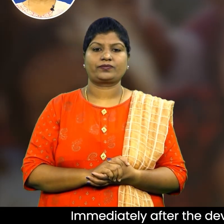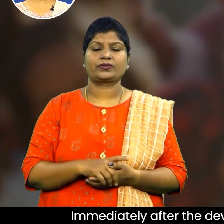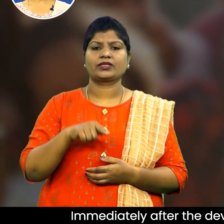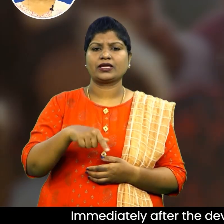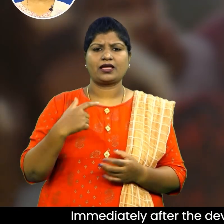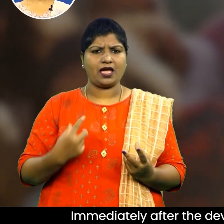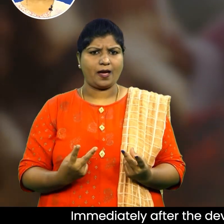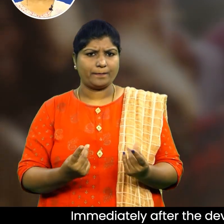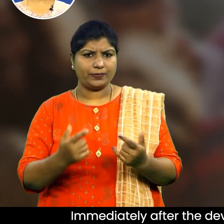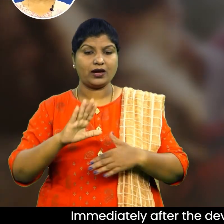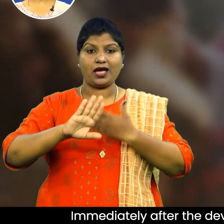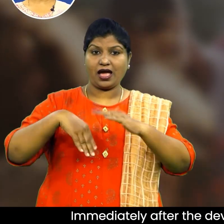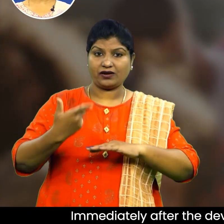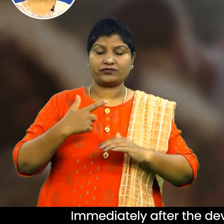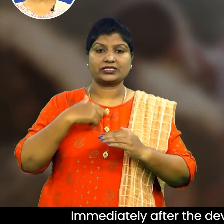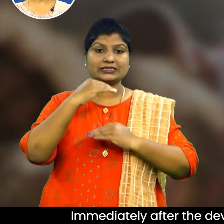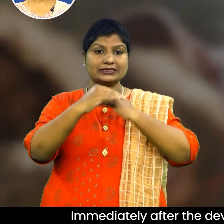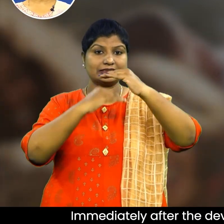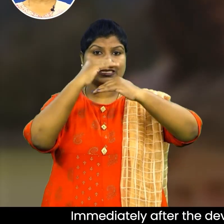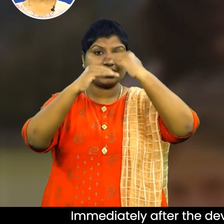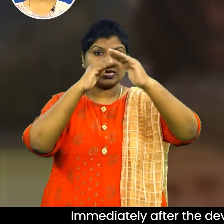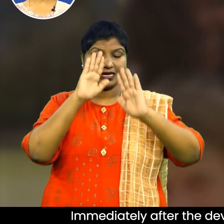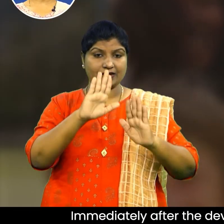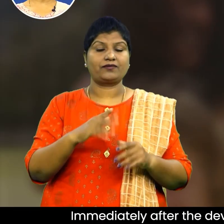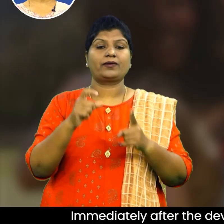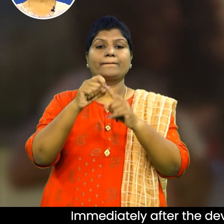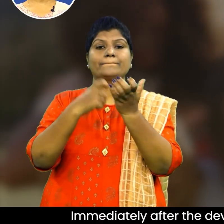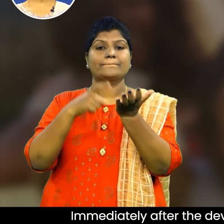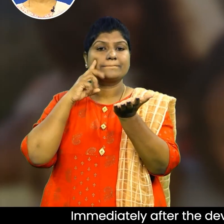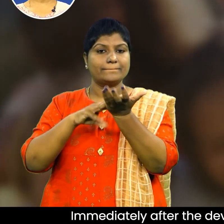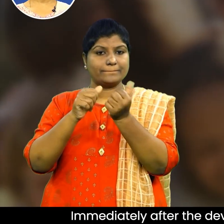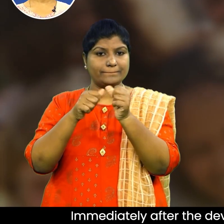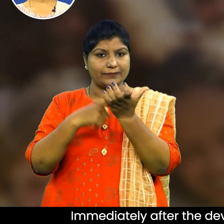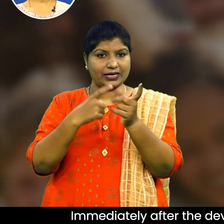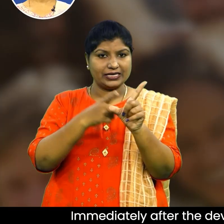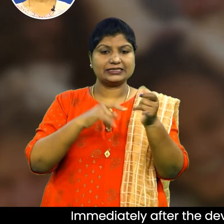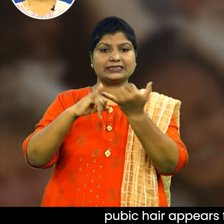Immediately after the development of primary sex characteristics,